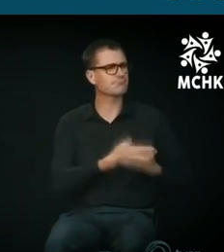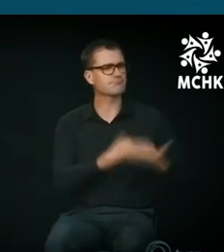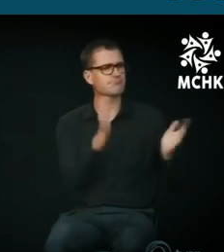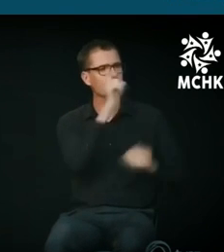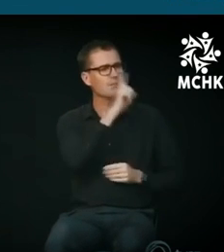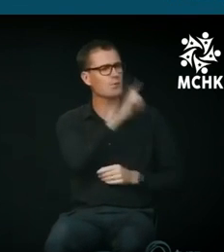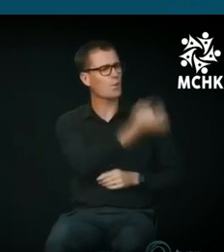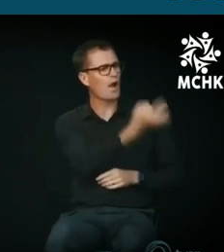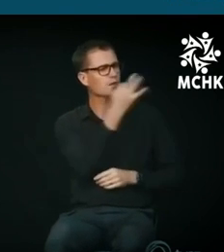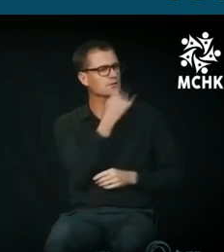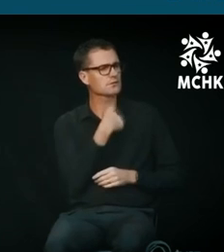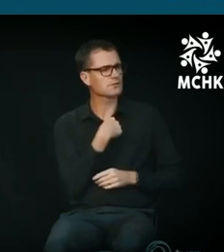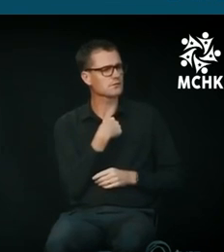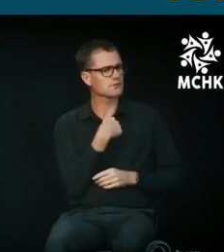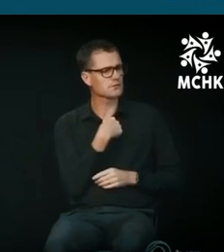that